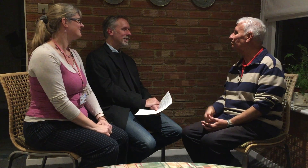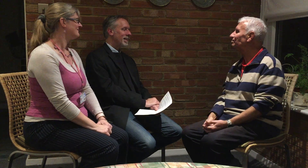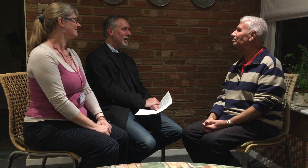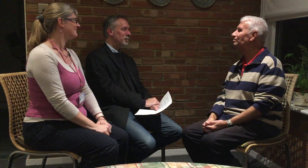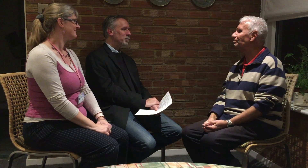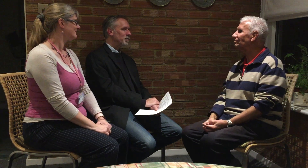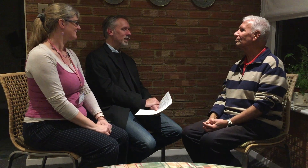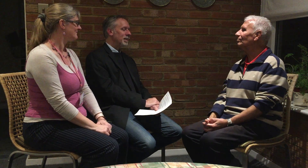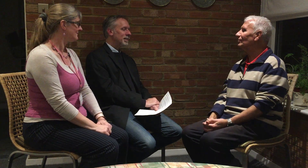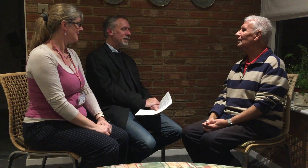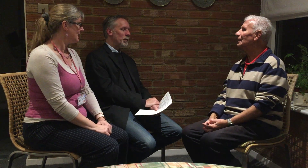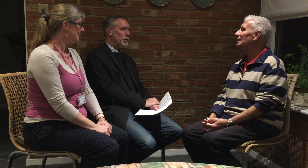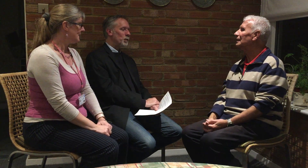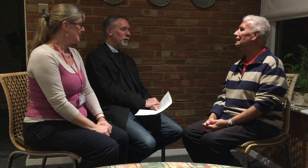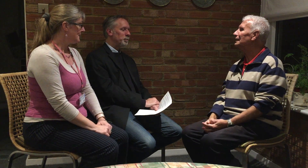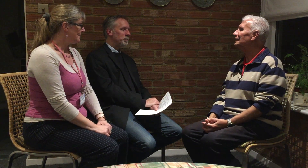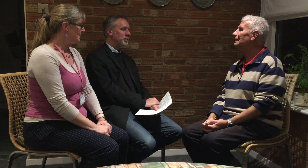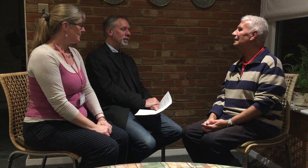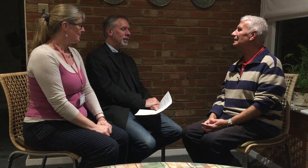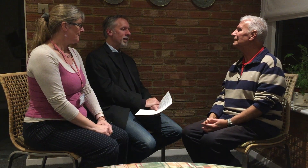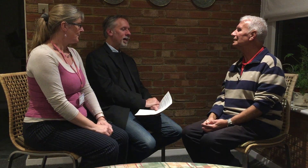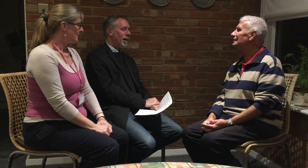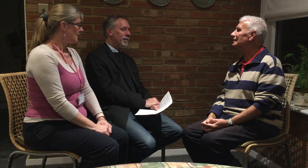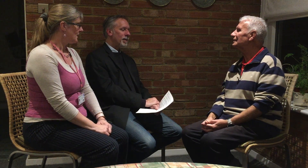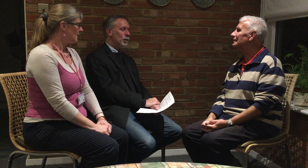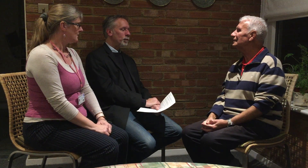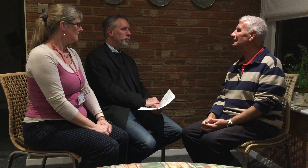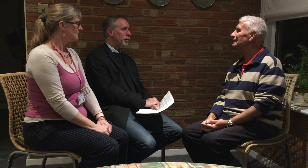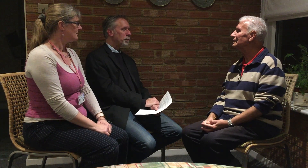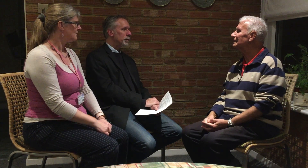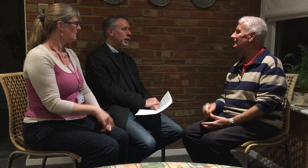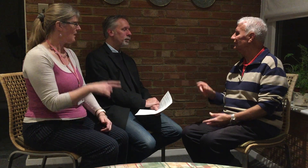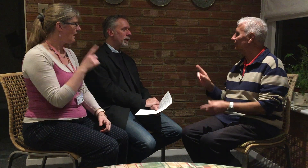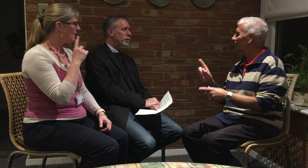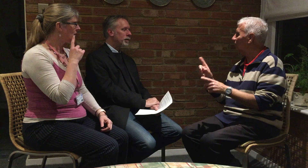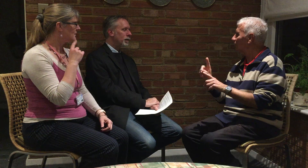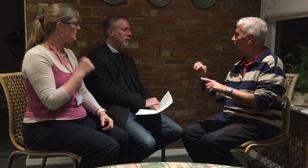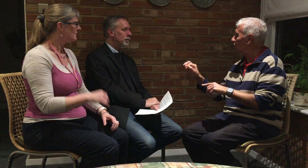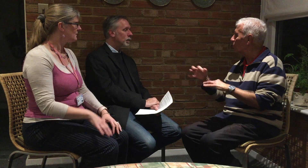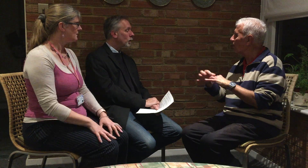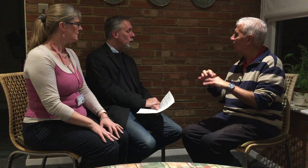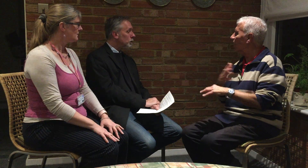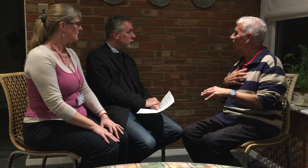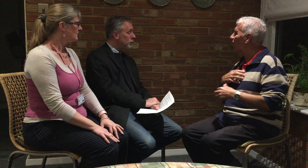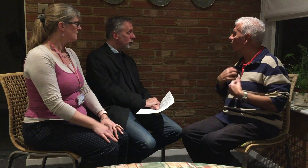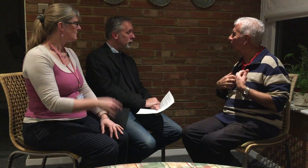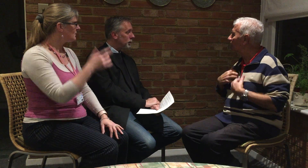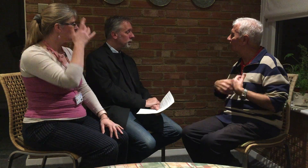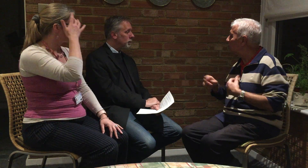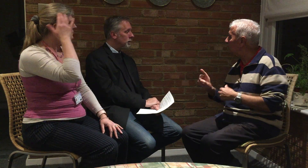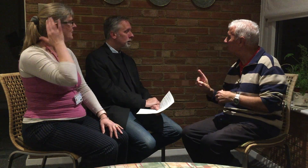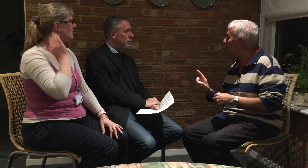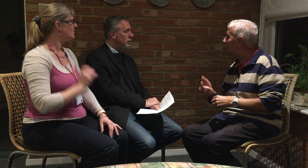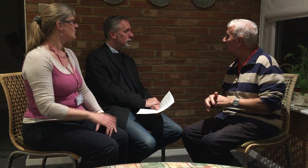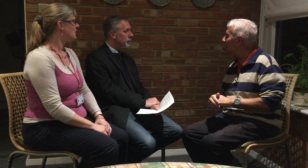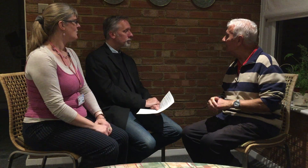Yeah. So I think we've pretty much covered everything. Oh, sorry. What does your wife like? What's her